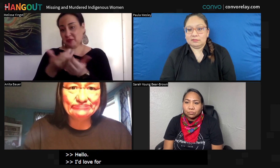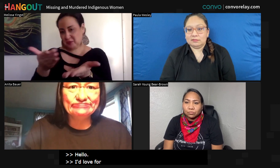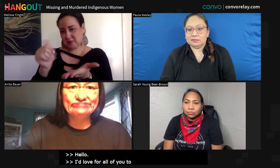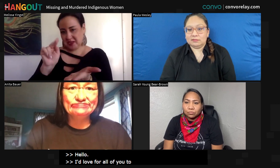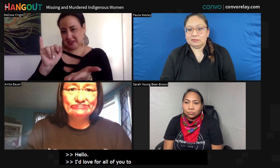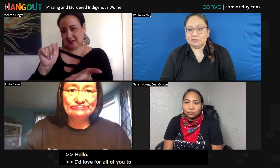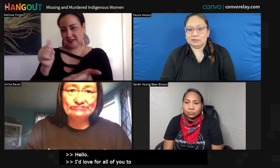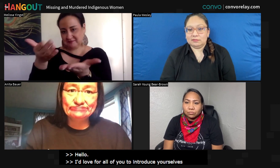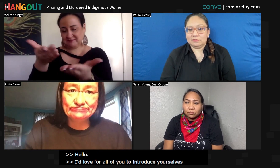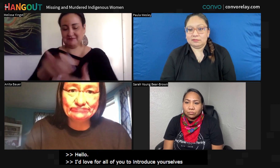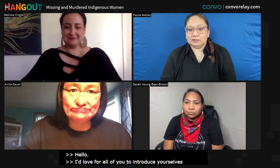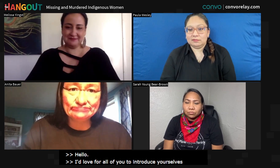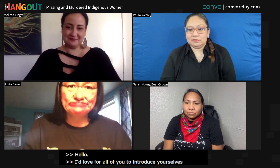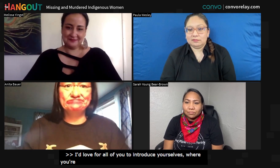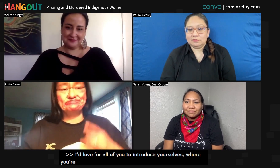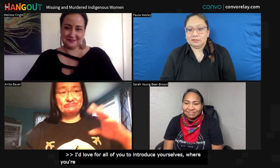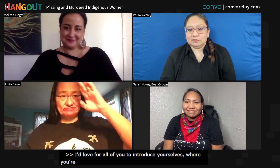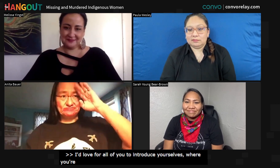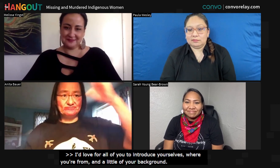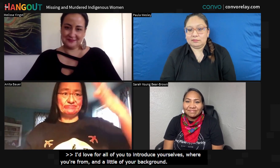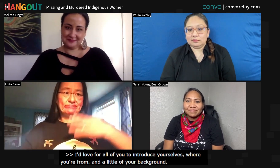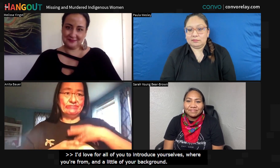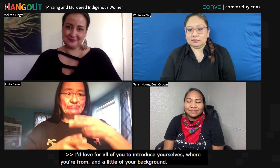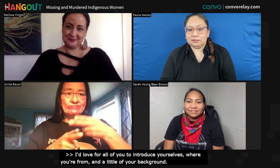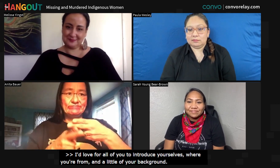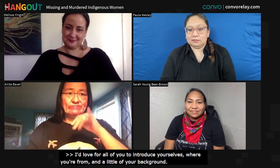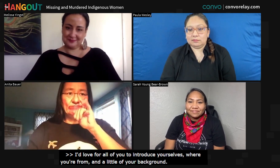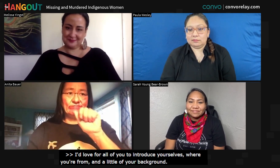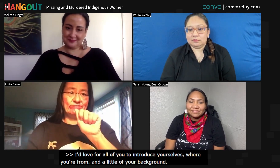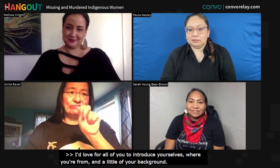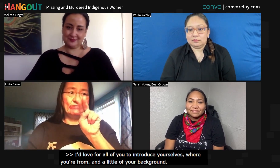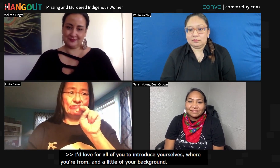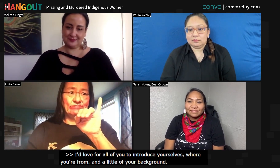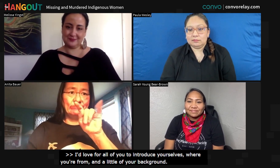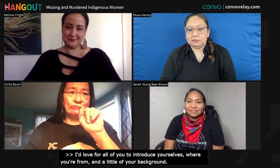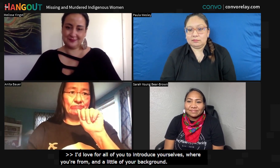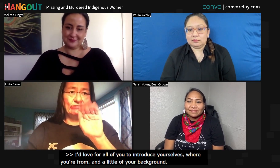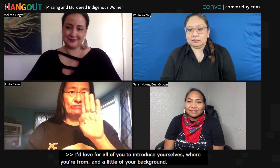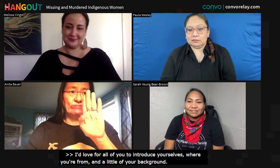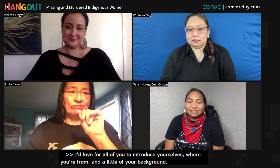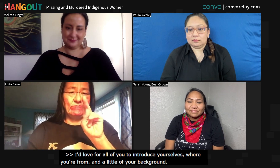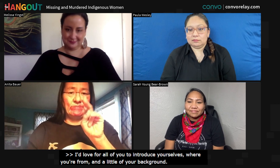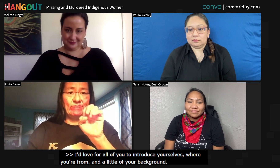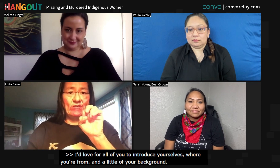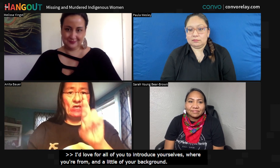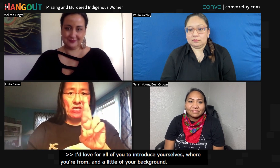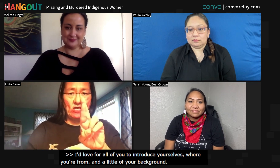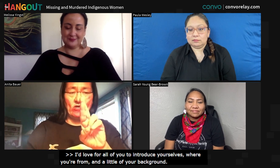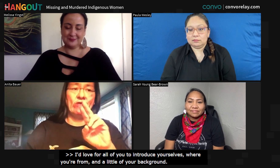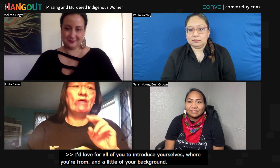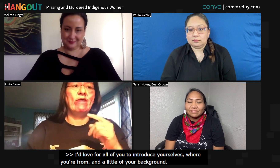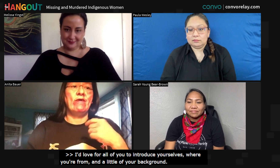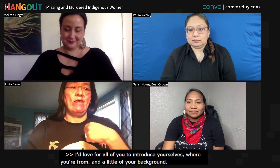of your background. Anita, we'll go ahead and start with you. Hello, my name is Anita Bauer.